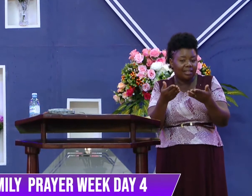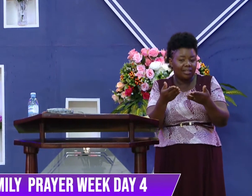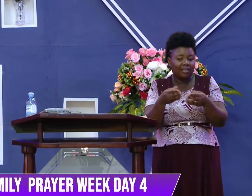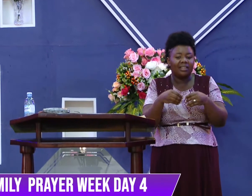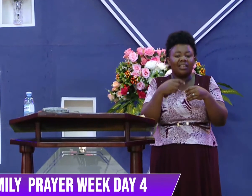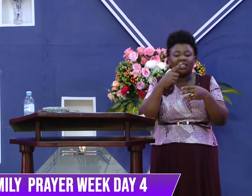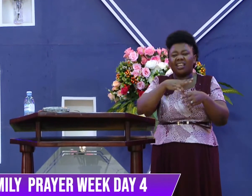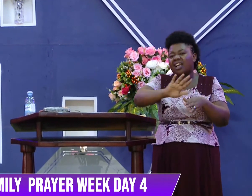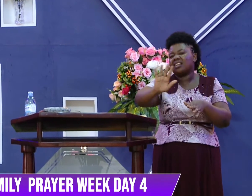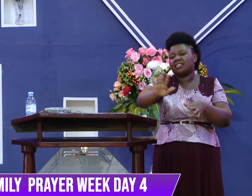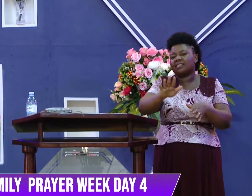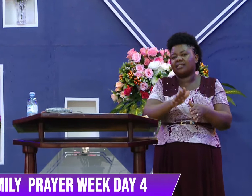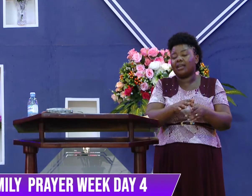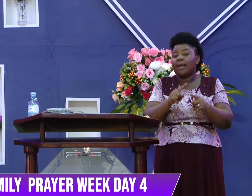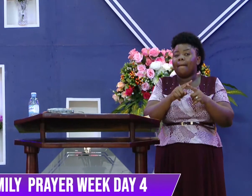A wealthy man